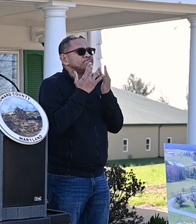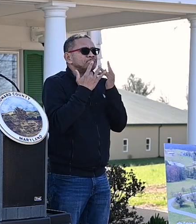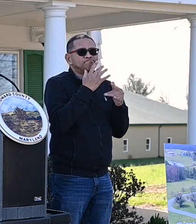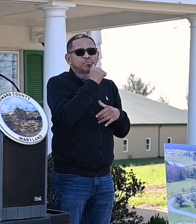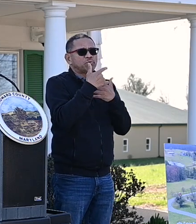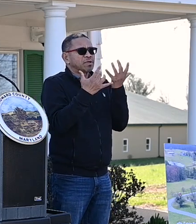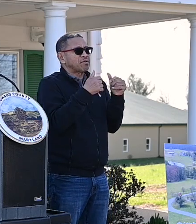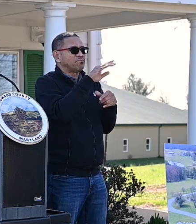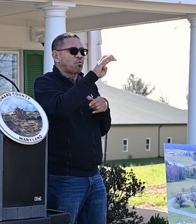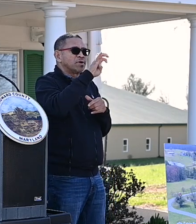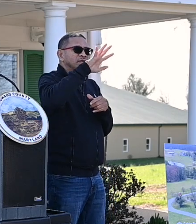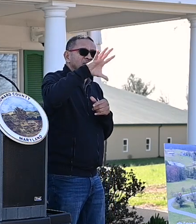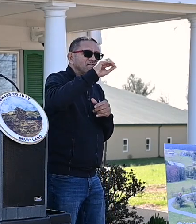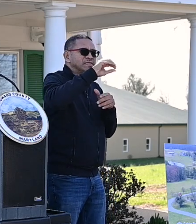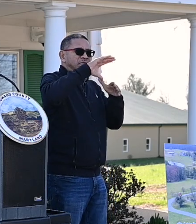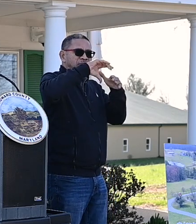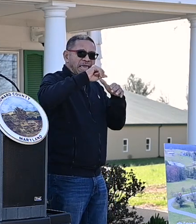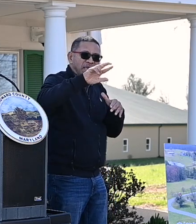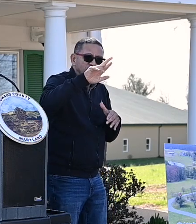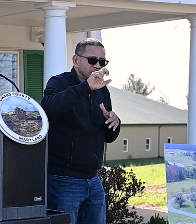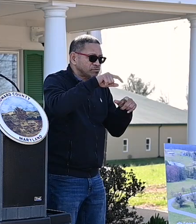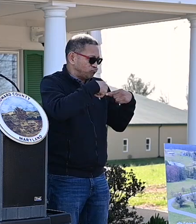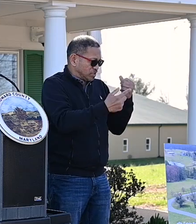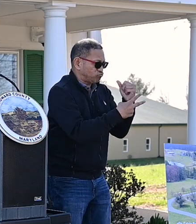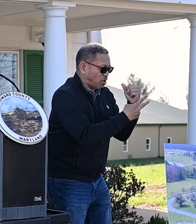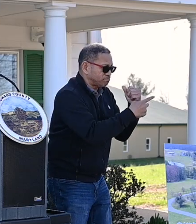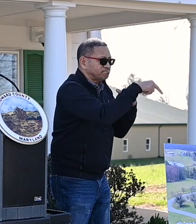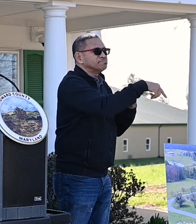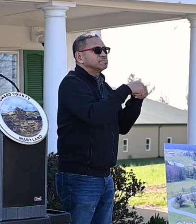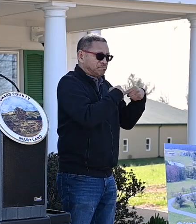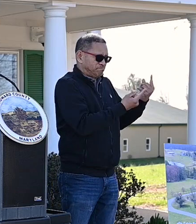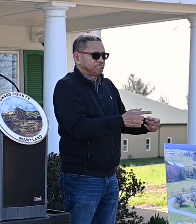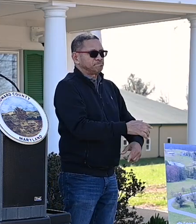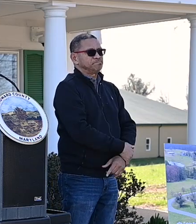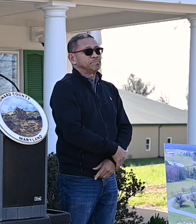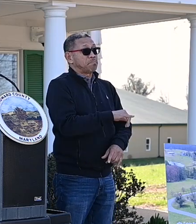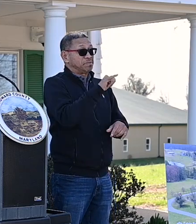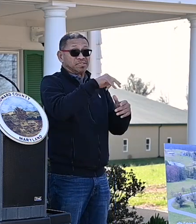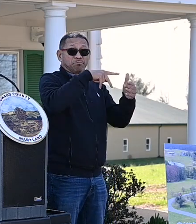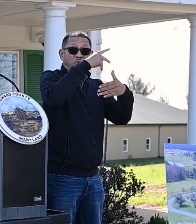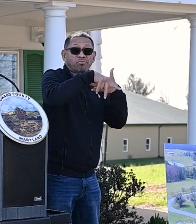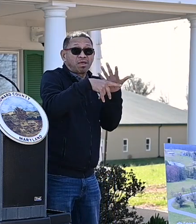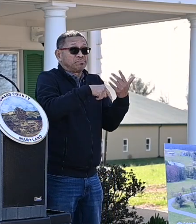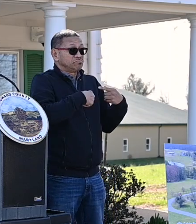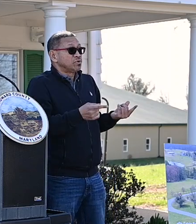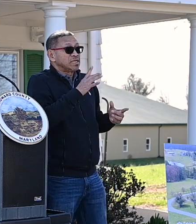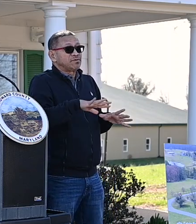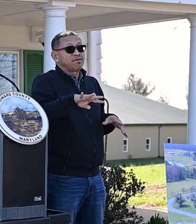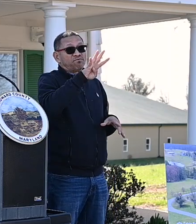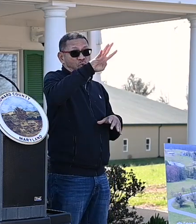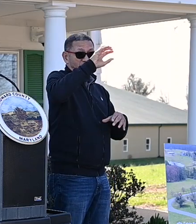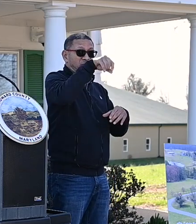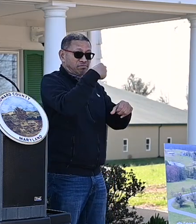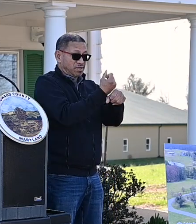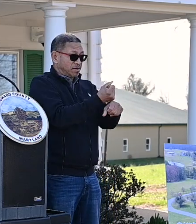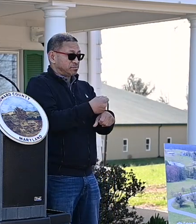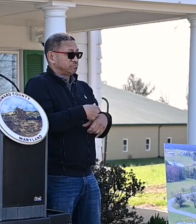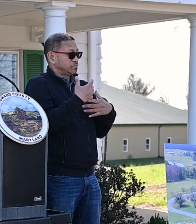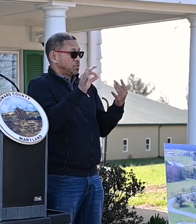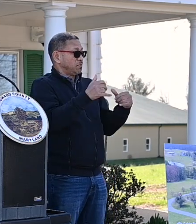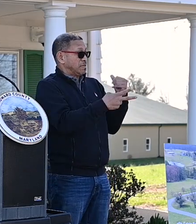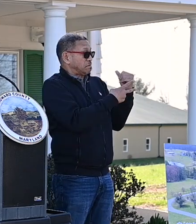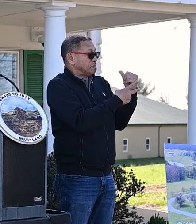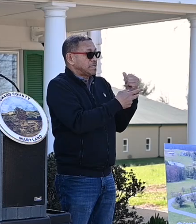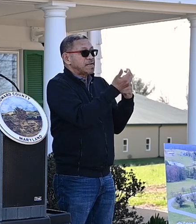nearly 450 acres since then. However, this program has been around for 40 years, and we've